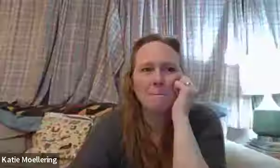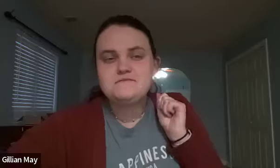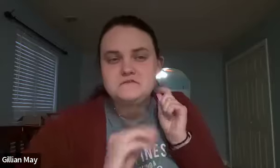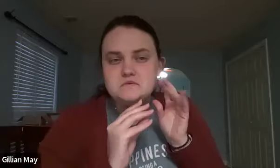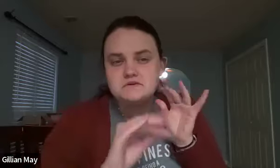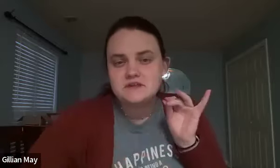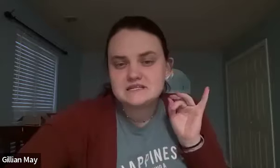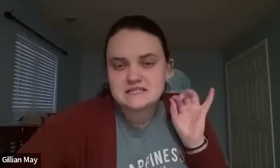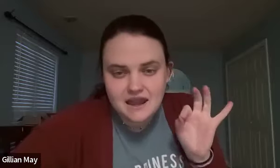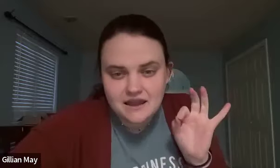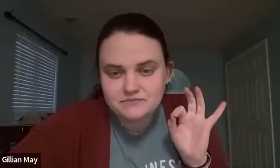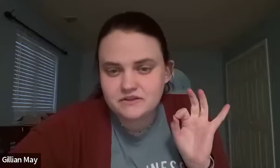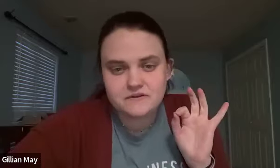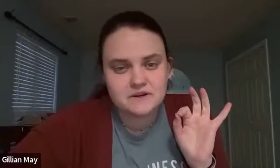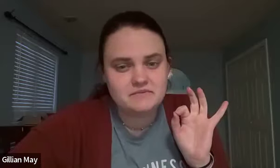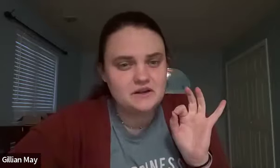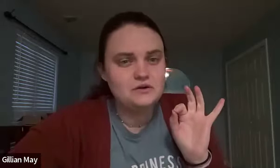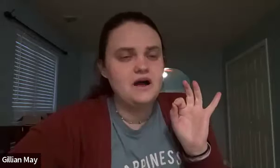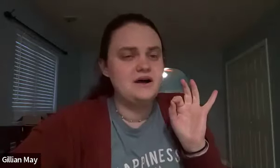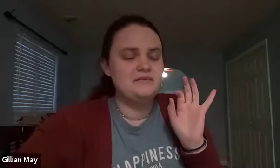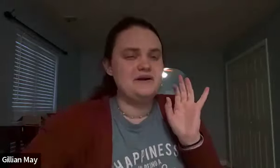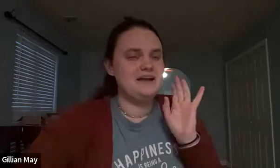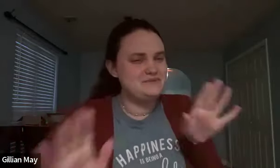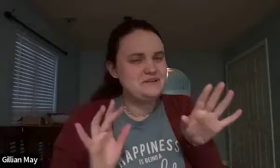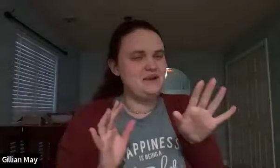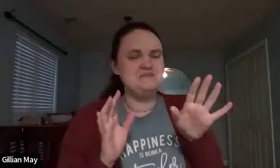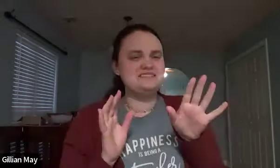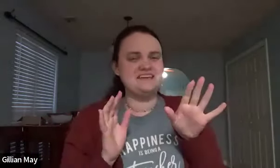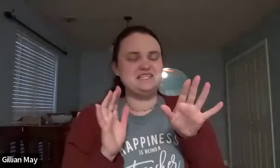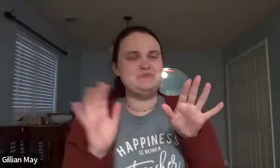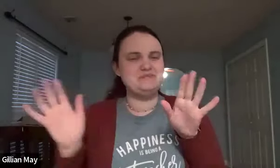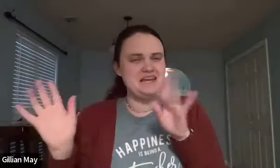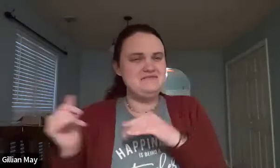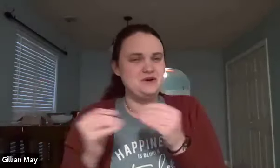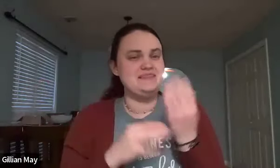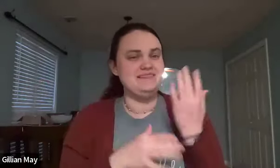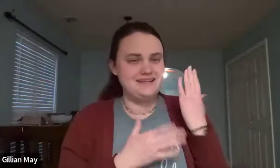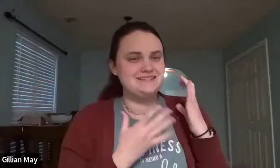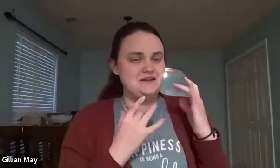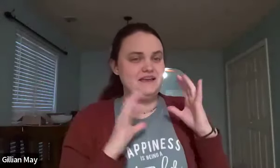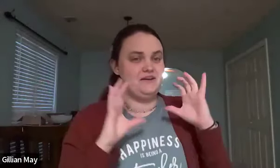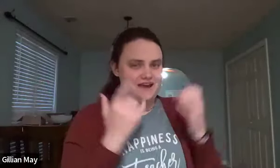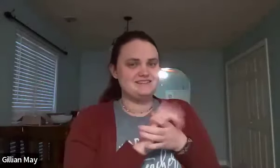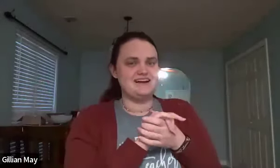have a few more things to add, but they're very little. I typically always say this, but Miss Katie informed me last time, like our last class,